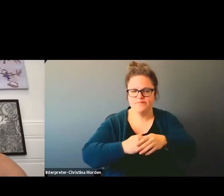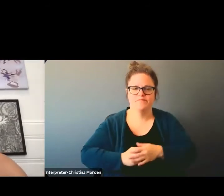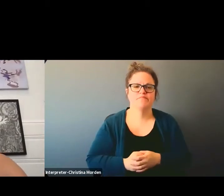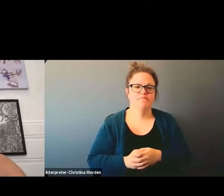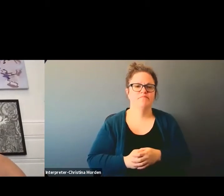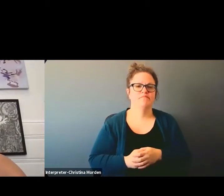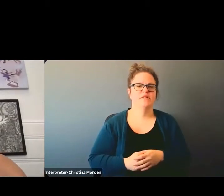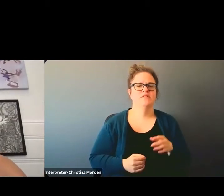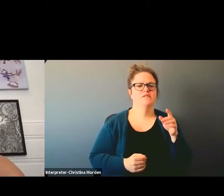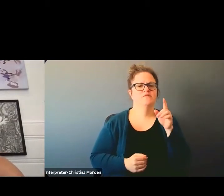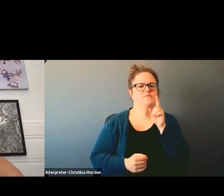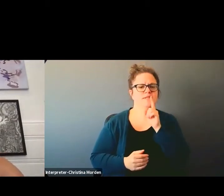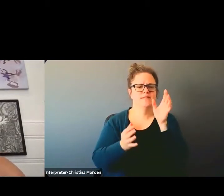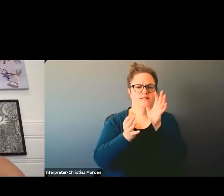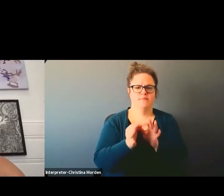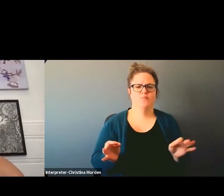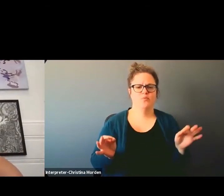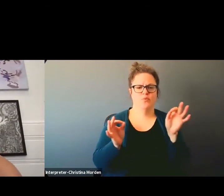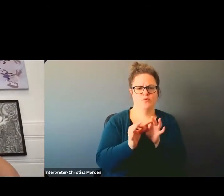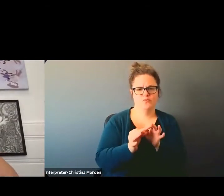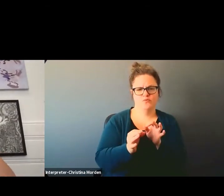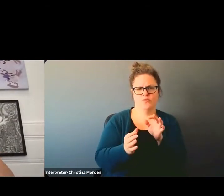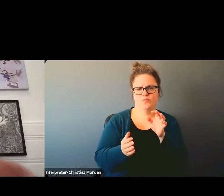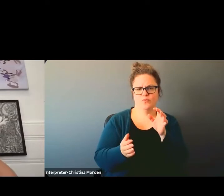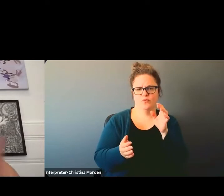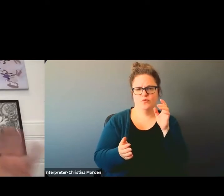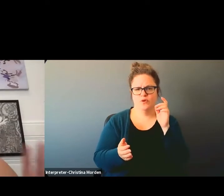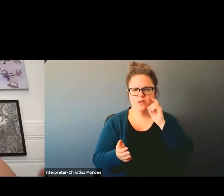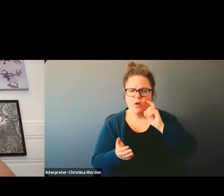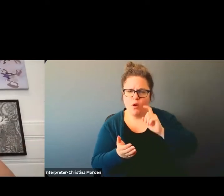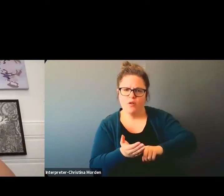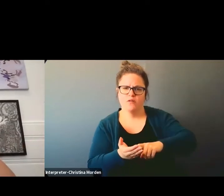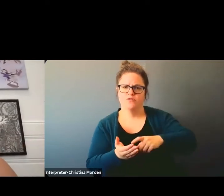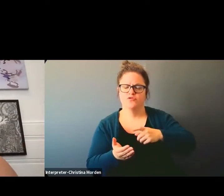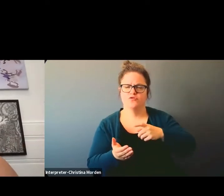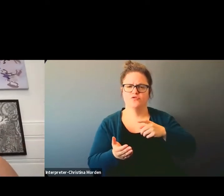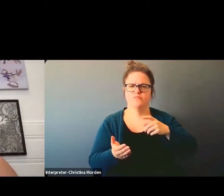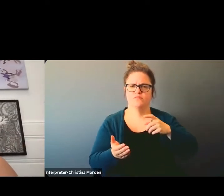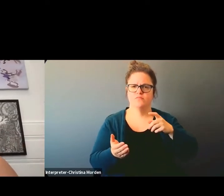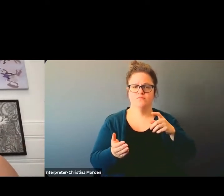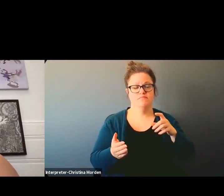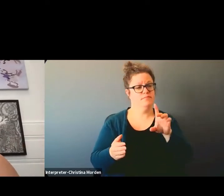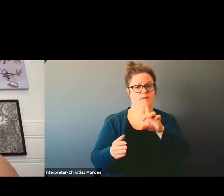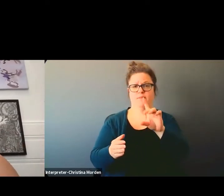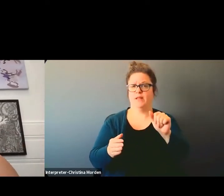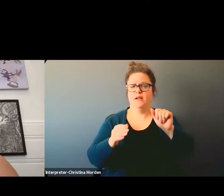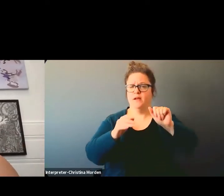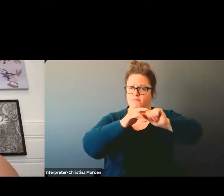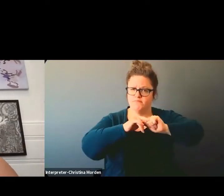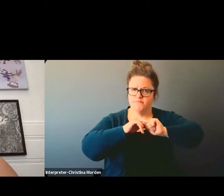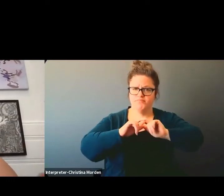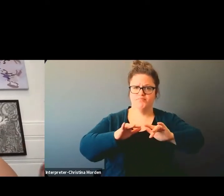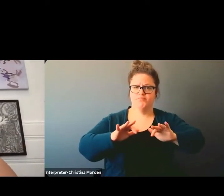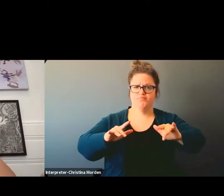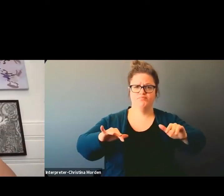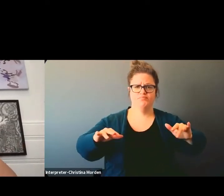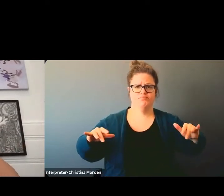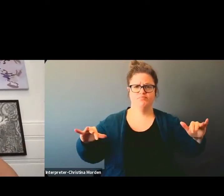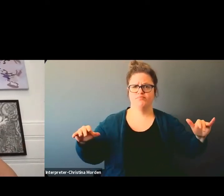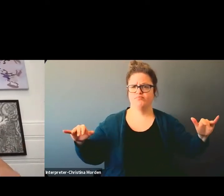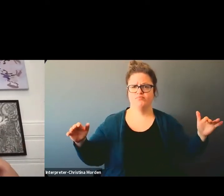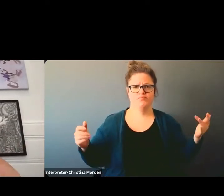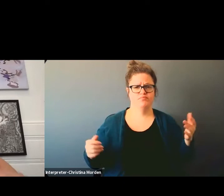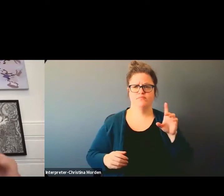really important to acknowledge and understand and embrace the widespread nature of disability. Disability really